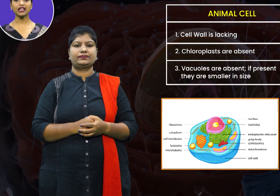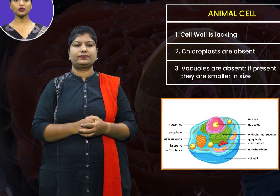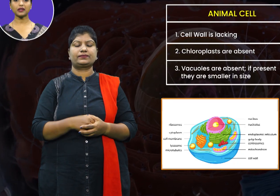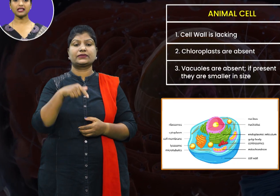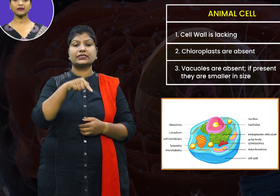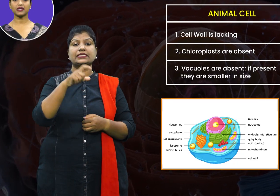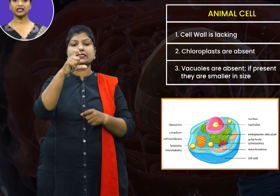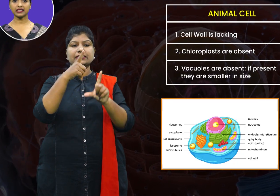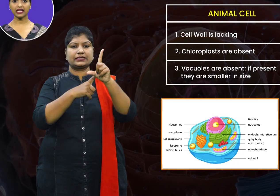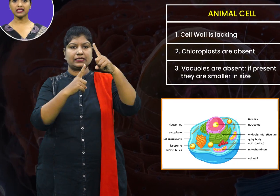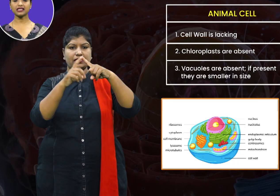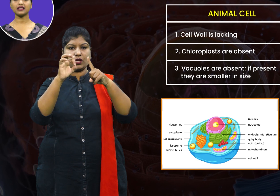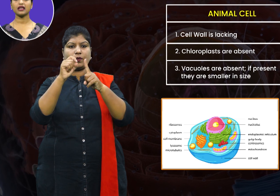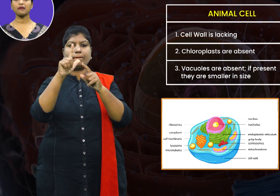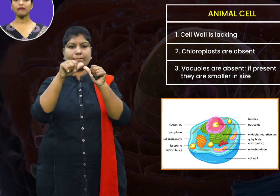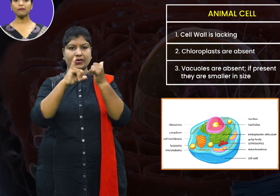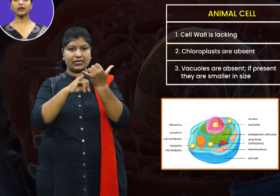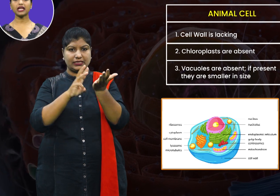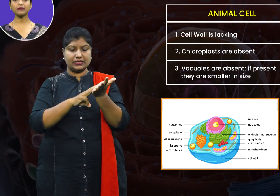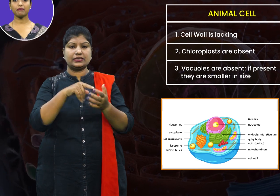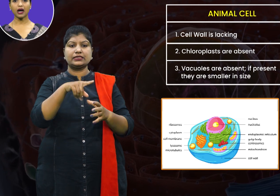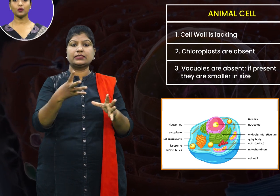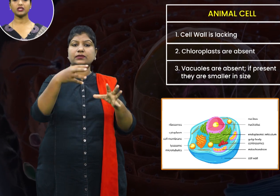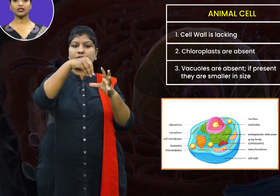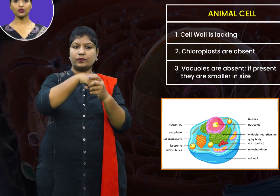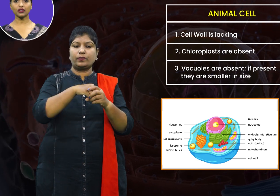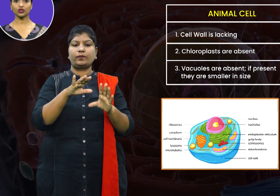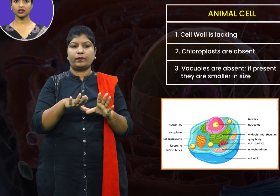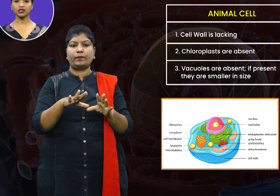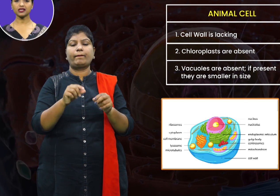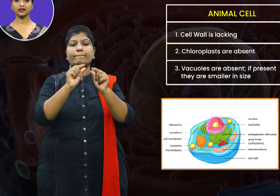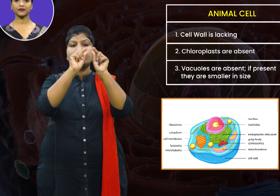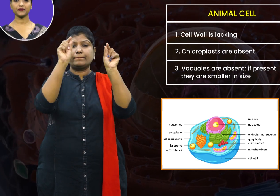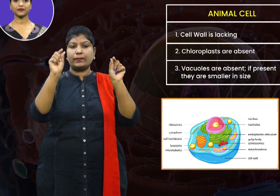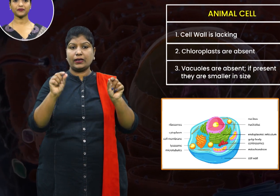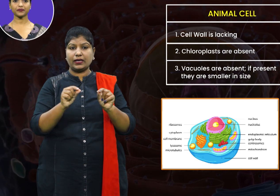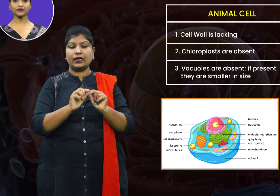The cytoplasm contains membrane-bound structures